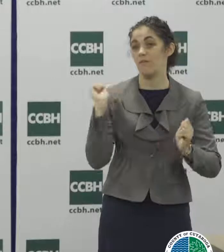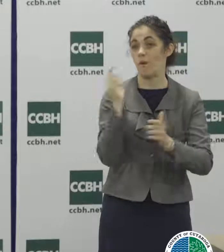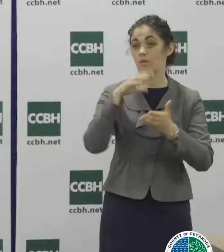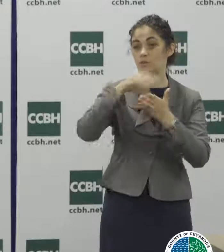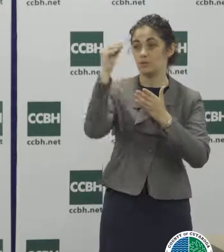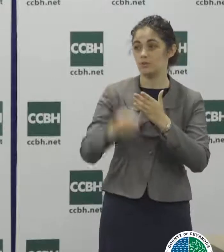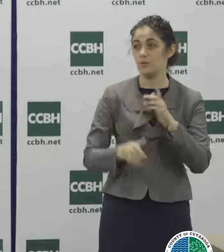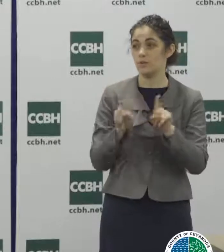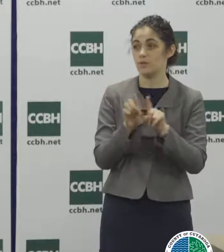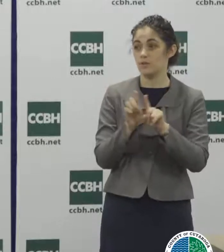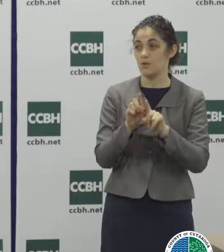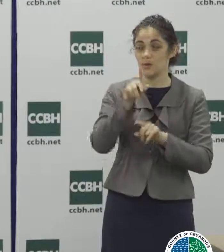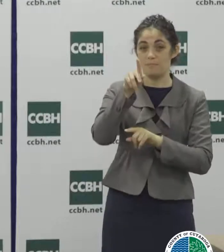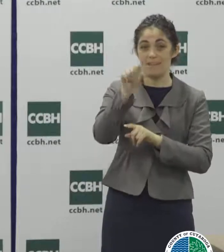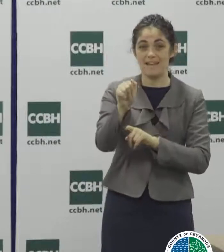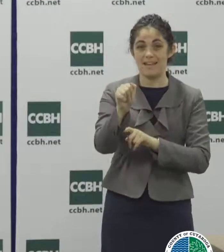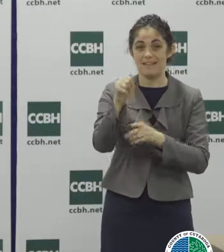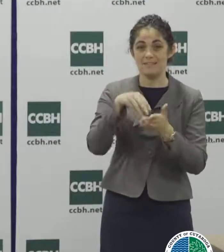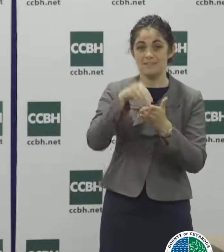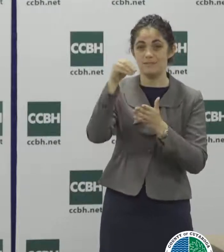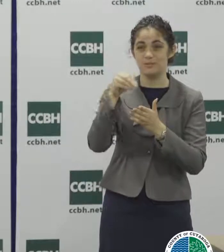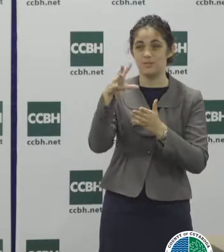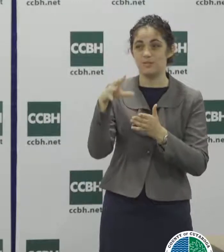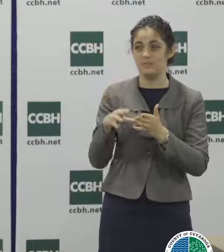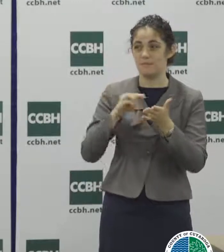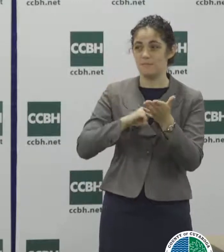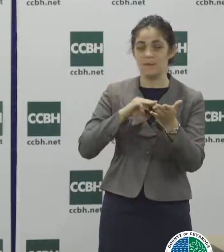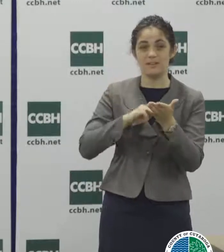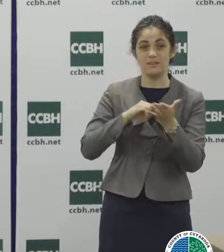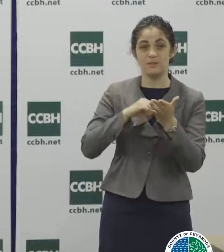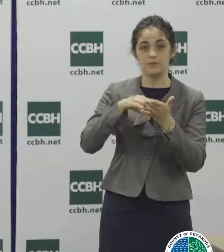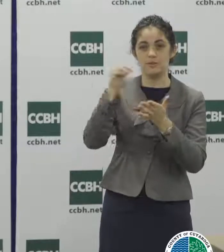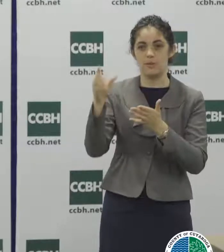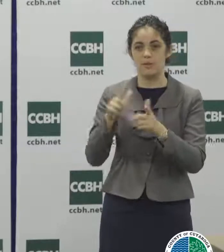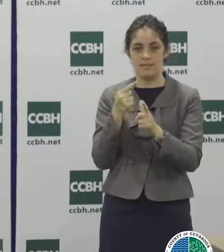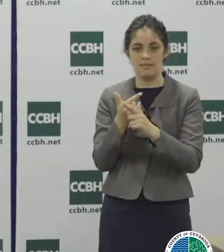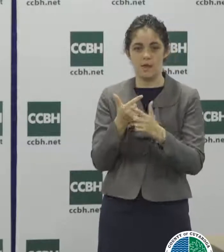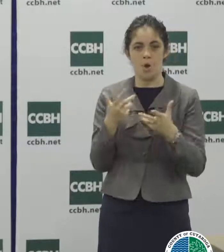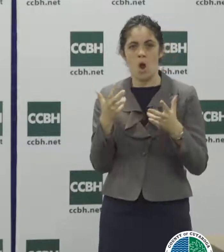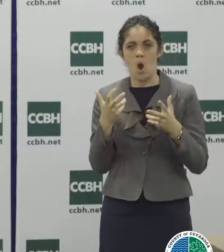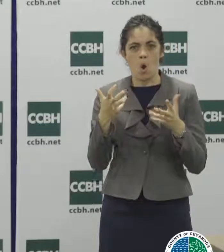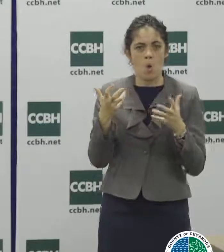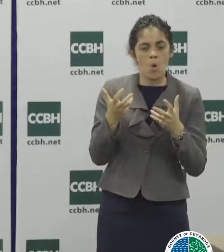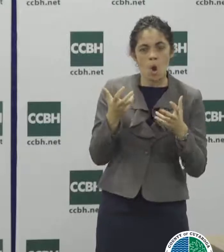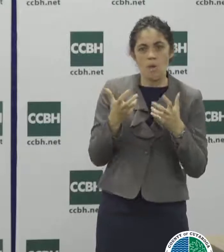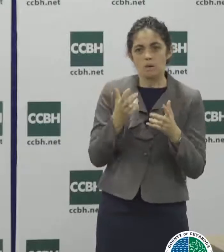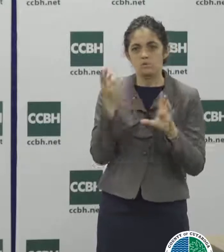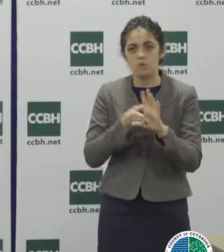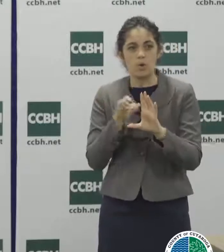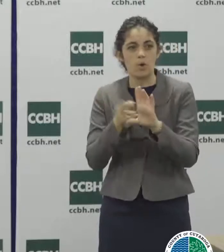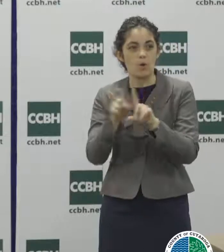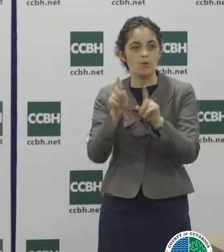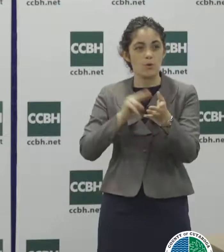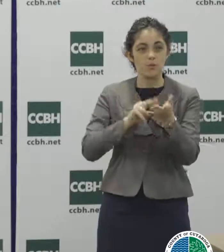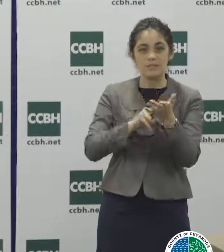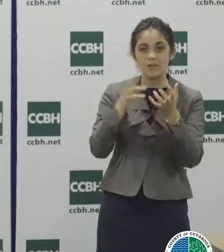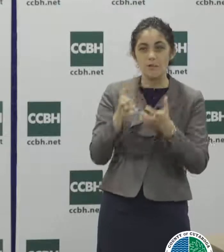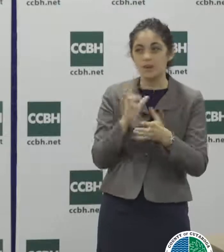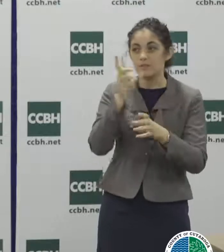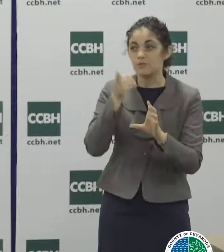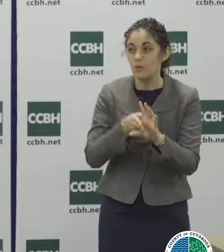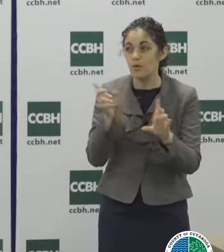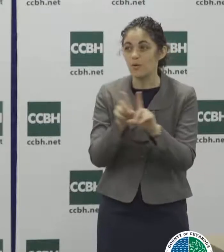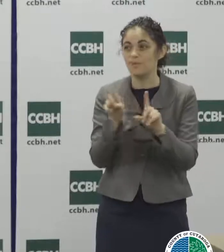And of course, as soon as our PA students heard that the medical students were doing it, they were clamoring to come, and our nursing colleagues wanted to